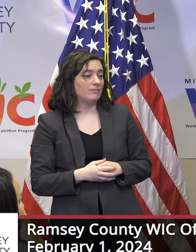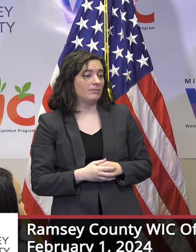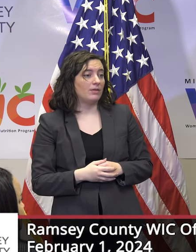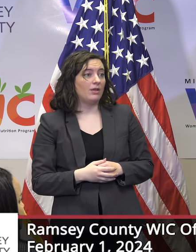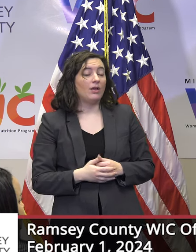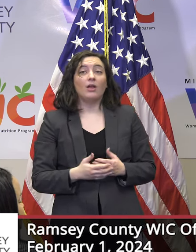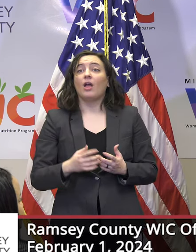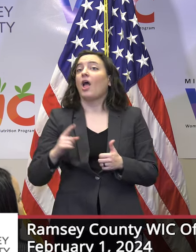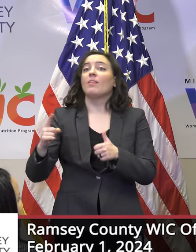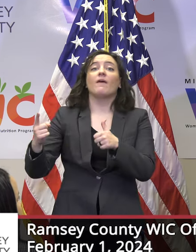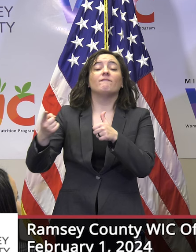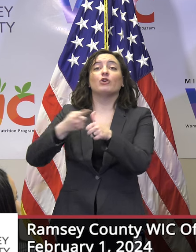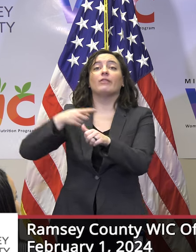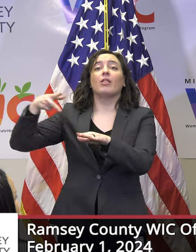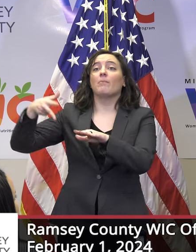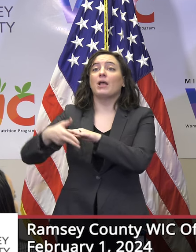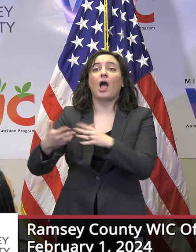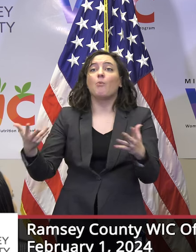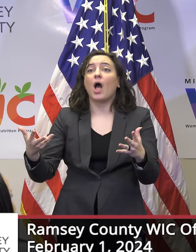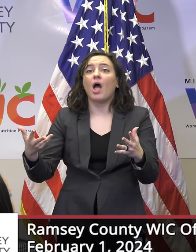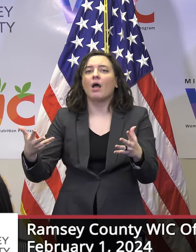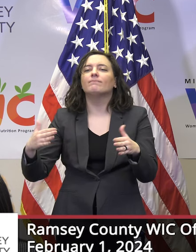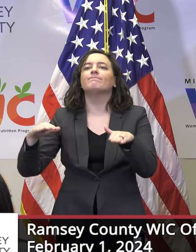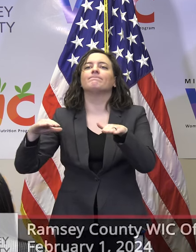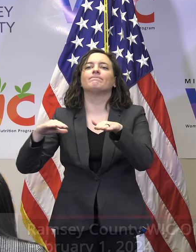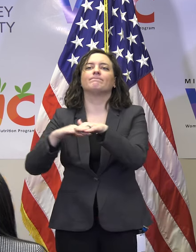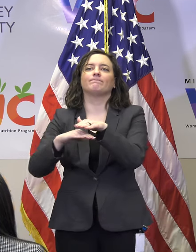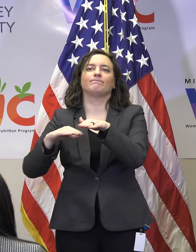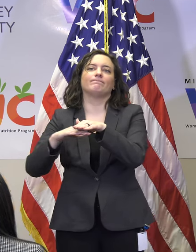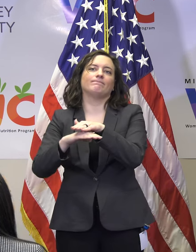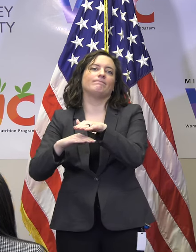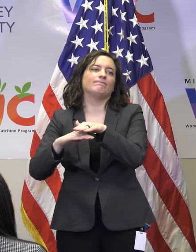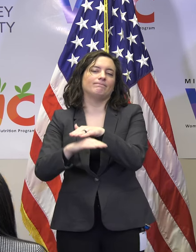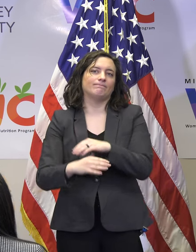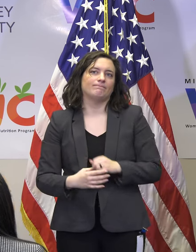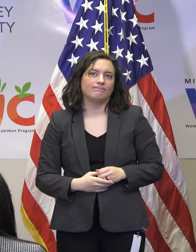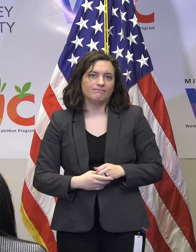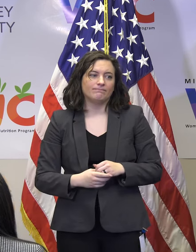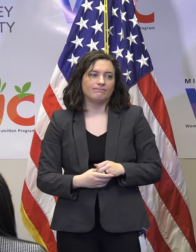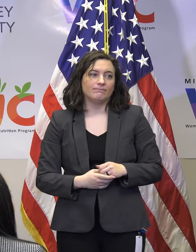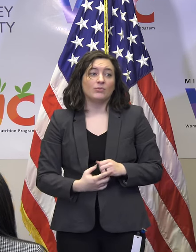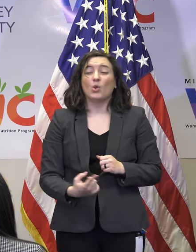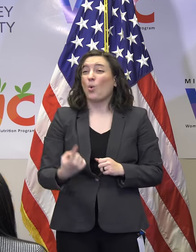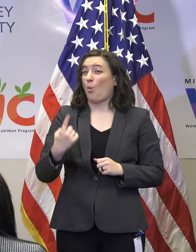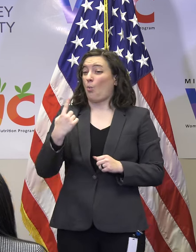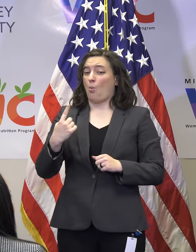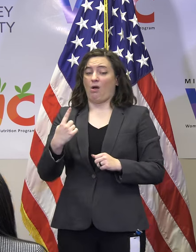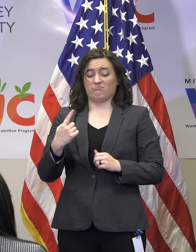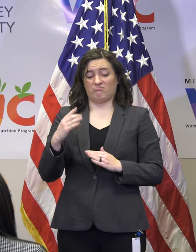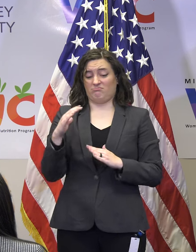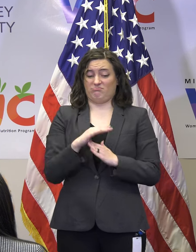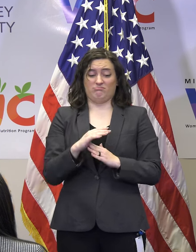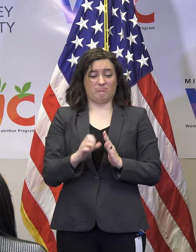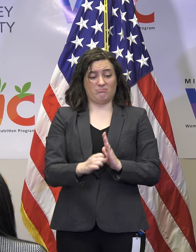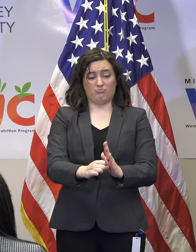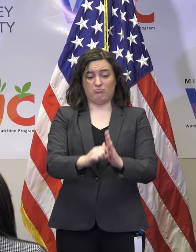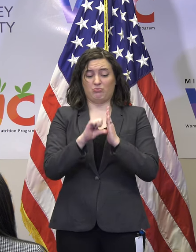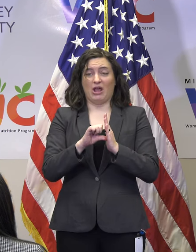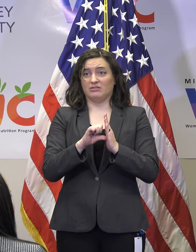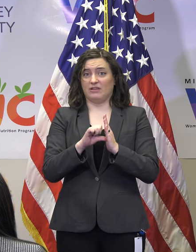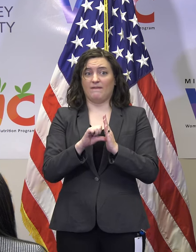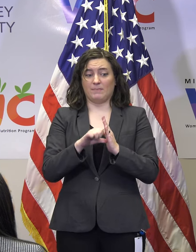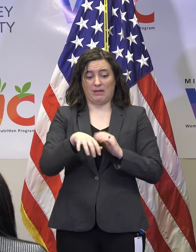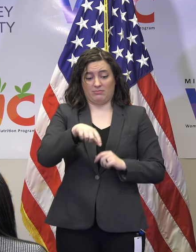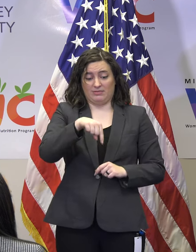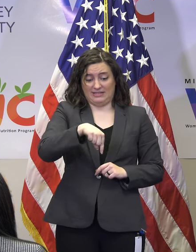is access. You know, one of the things that is most impressive about this particular set of clinics